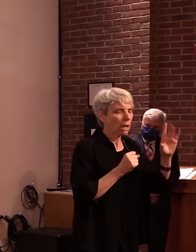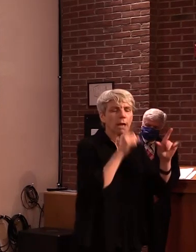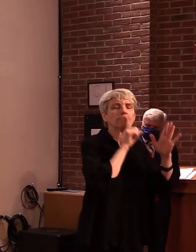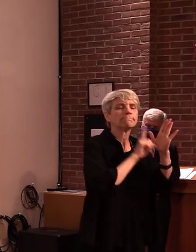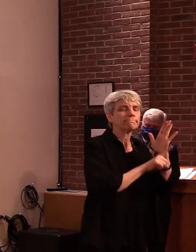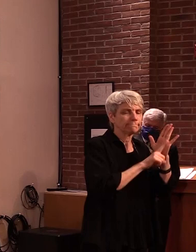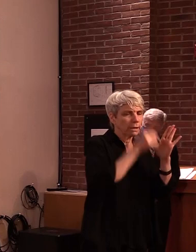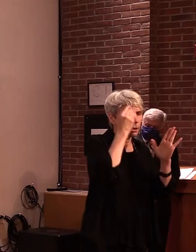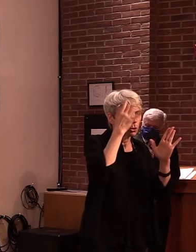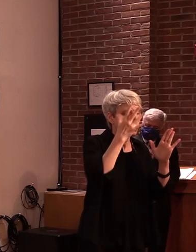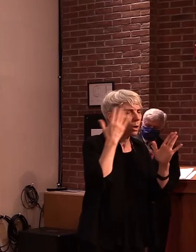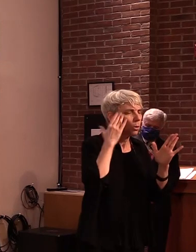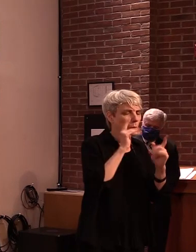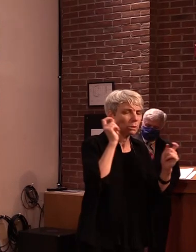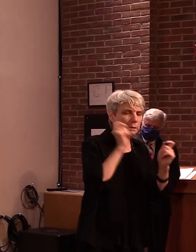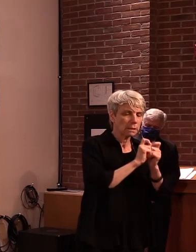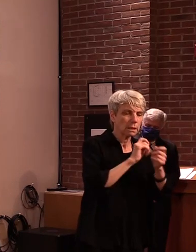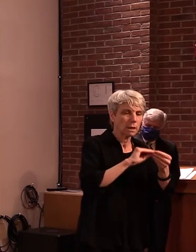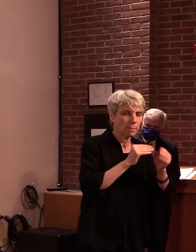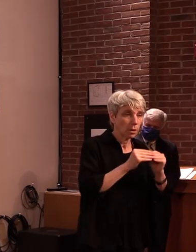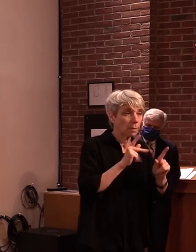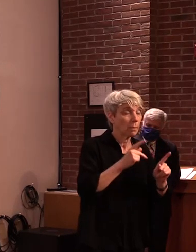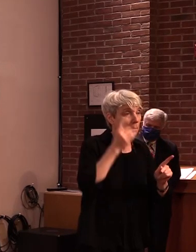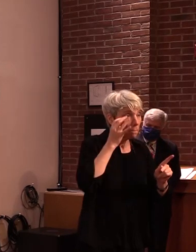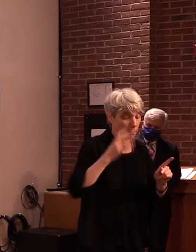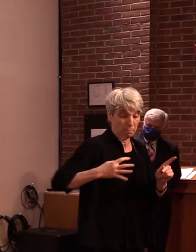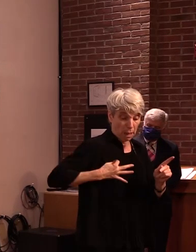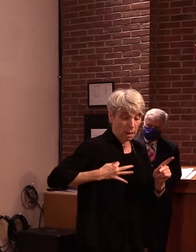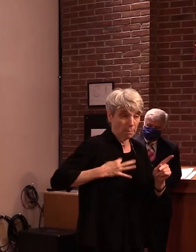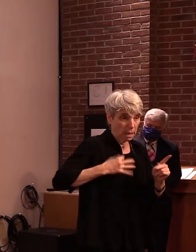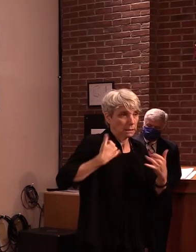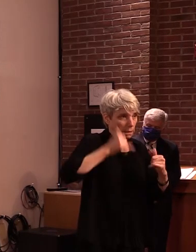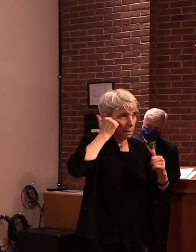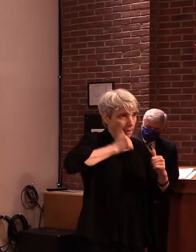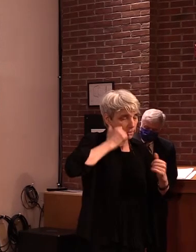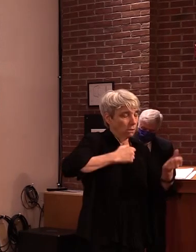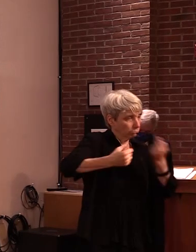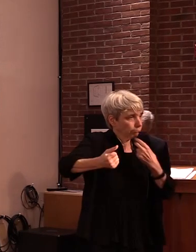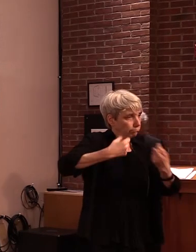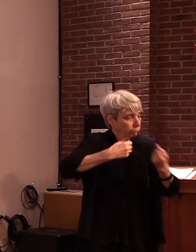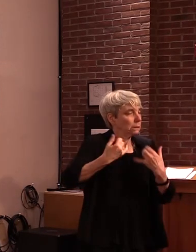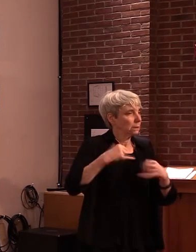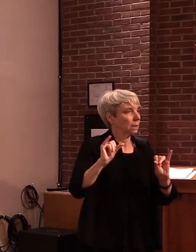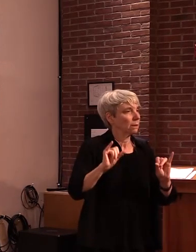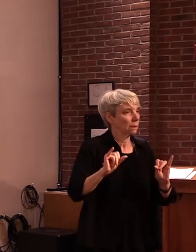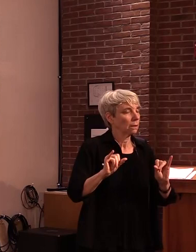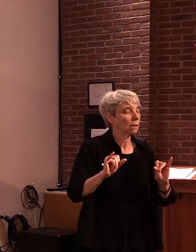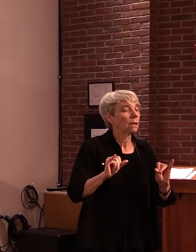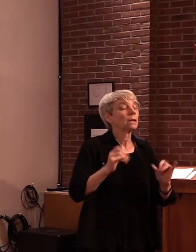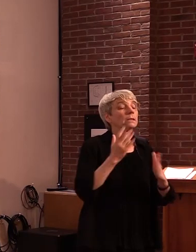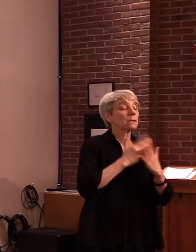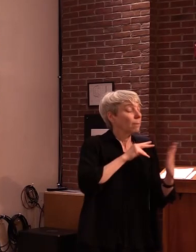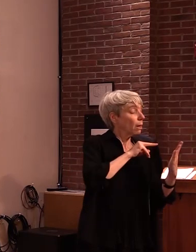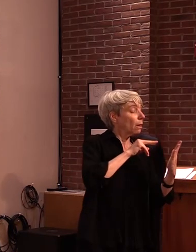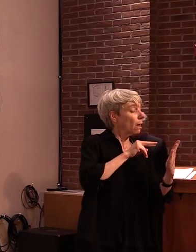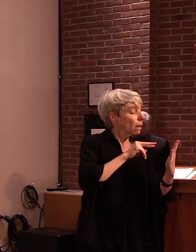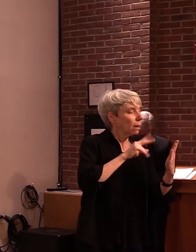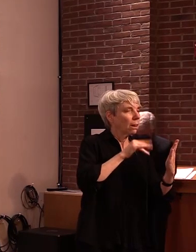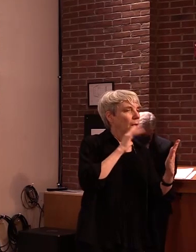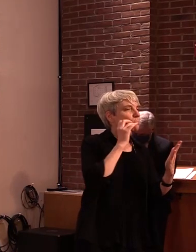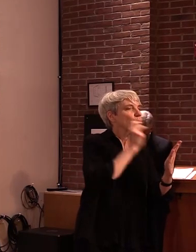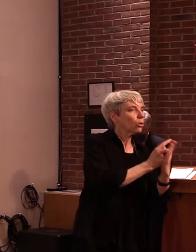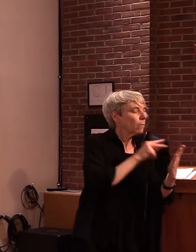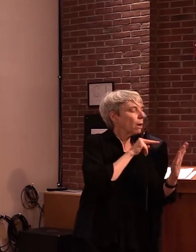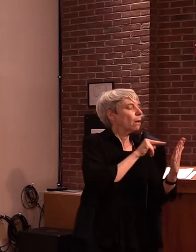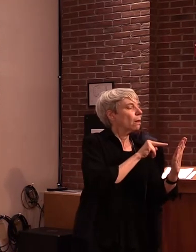you, but applications are coming in every day. So there's stuff that's being reviewed that hasn't necessarily been